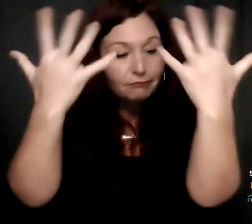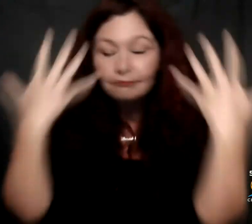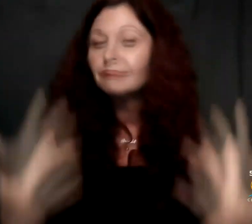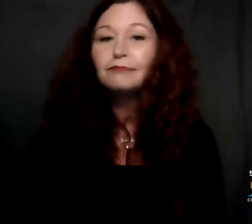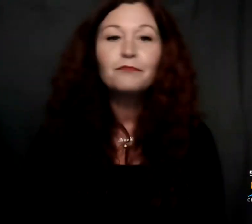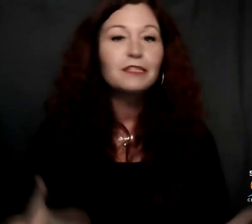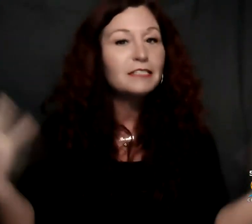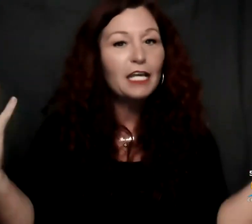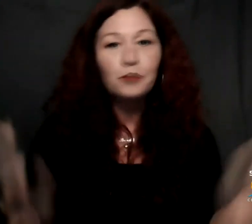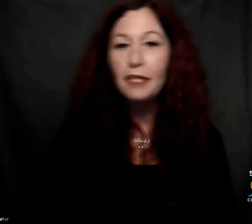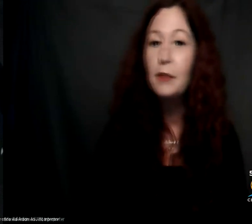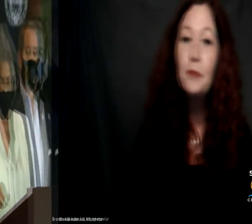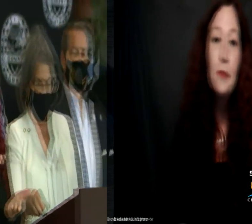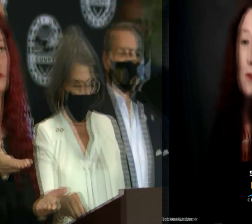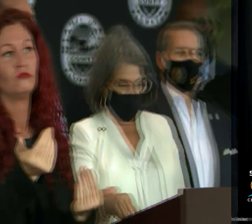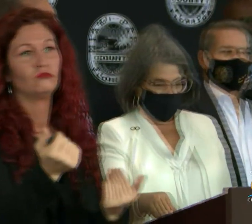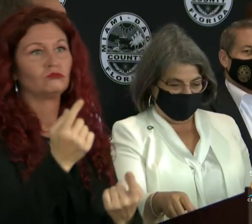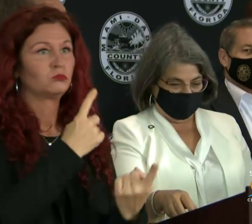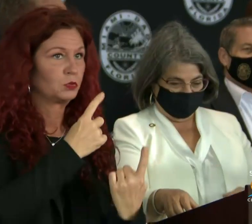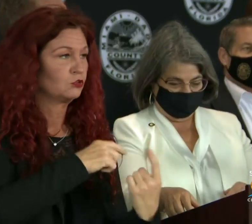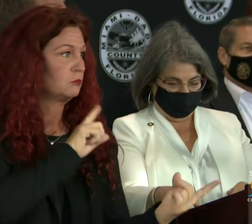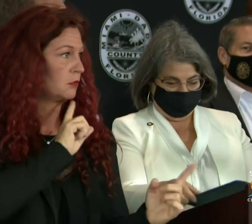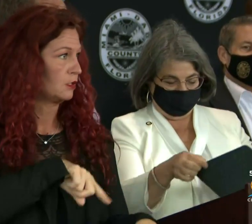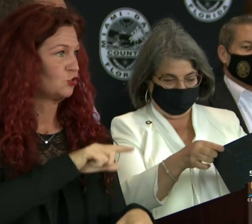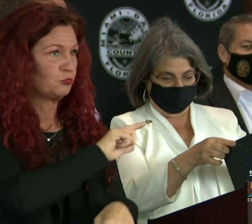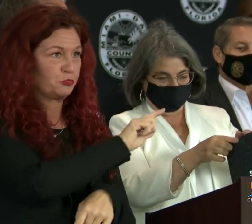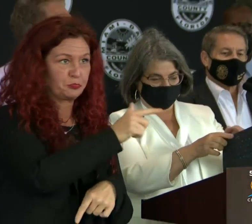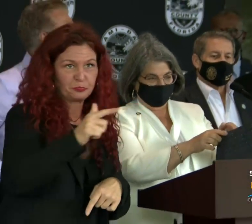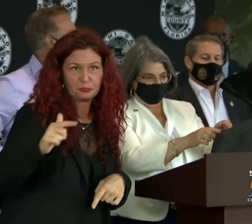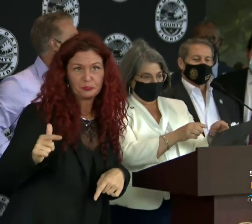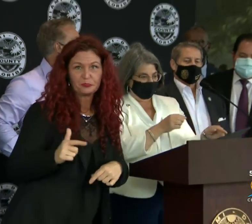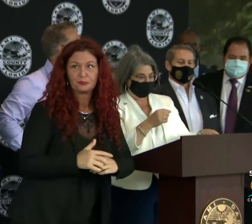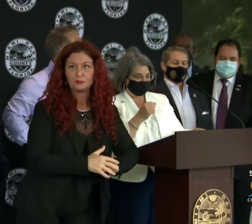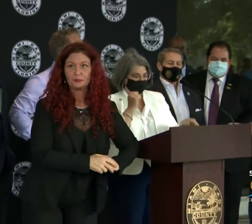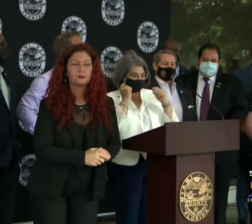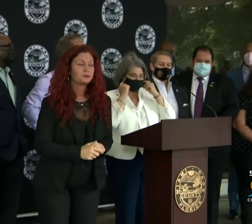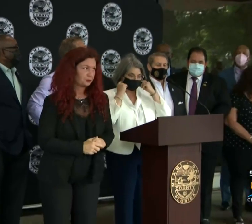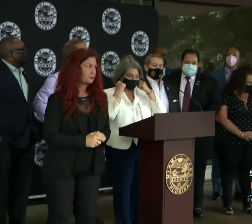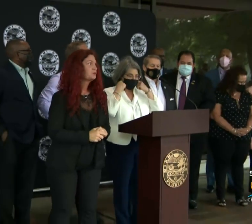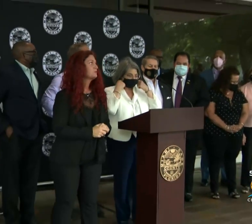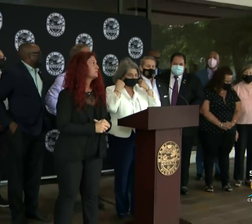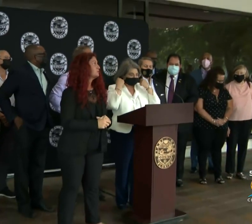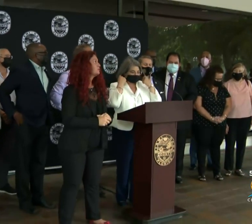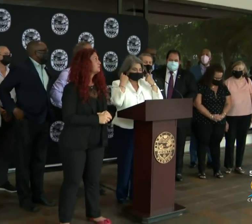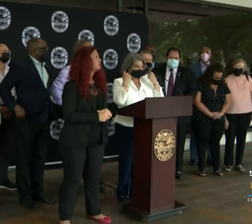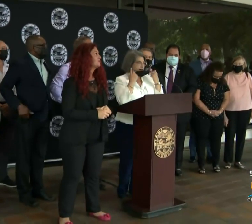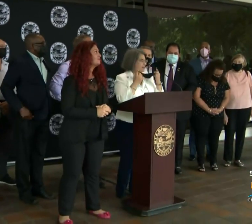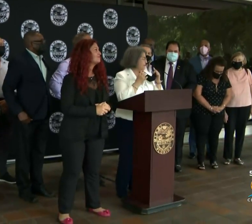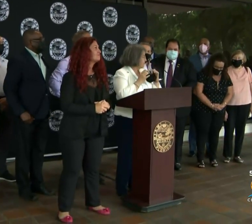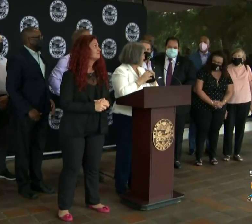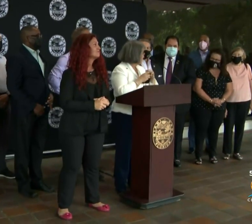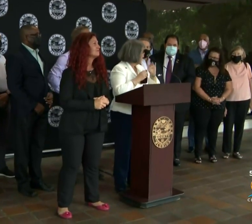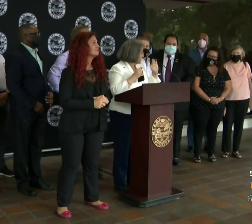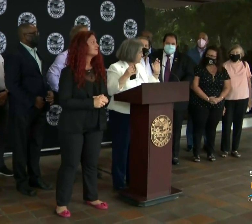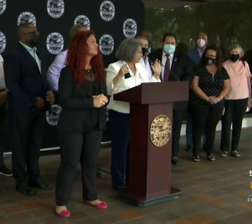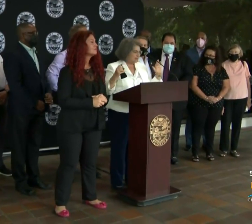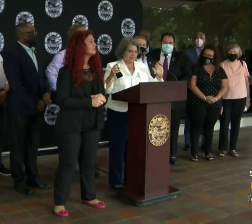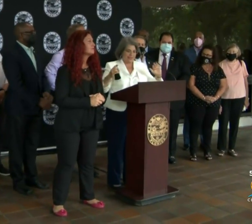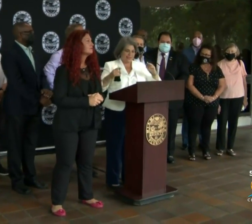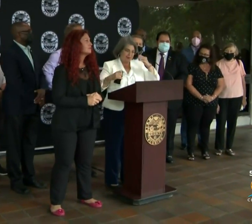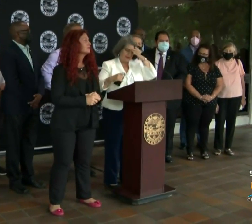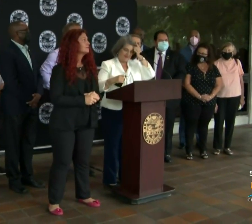STAYED WITH ME. A USF DEGREE IN TEACHING AMERICAN SIGN LANGUAGE, PRESS CONFERENCE BEGINS, ATKINSON